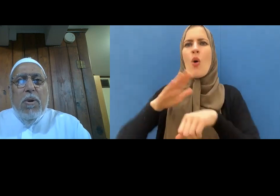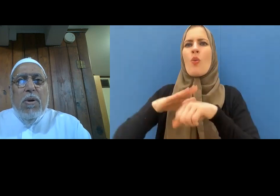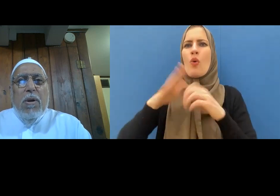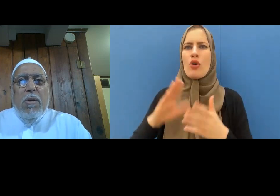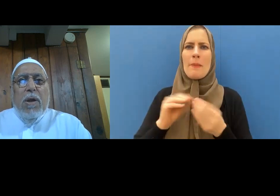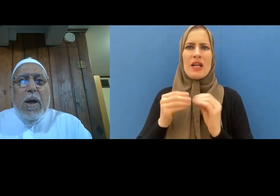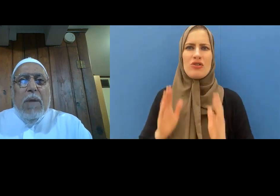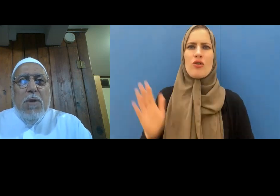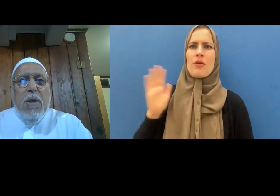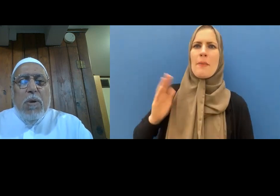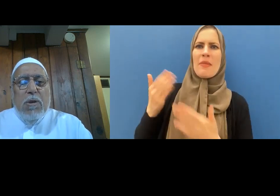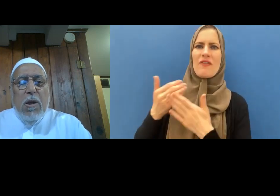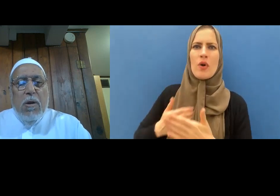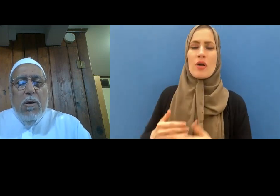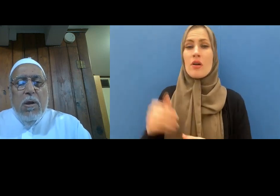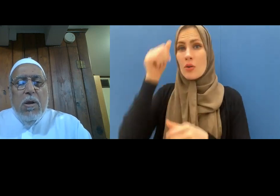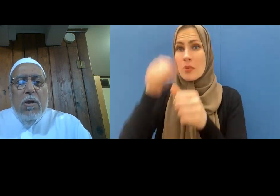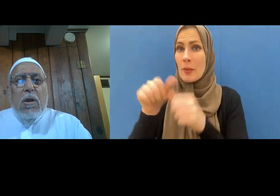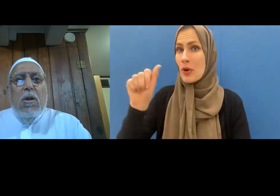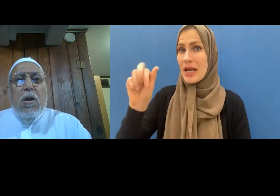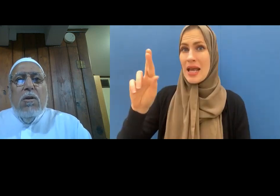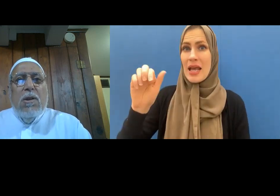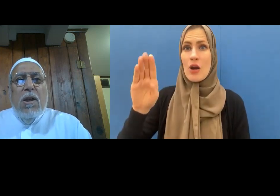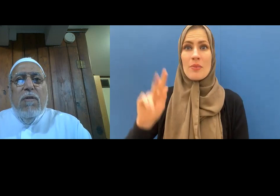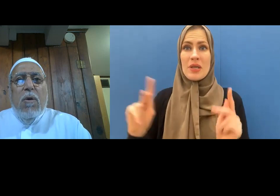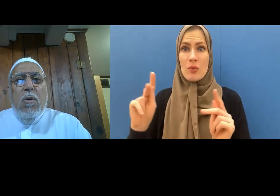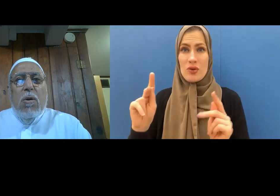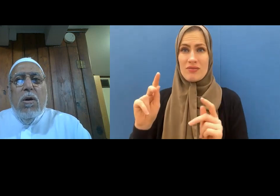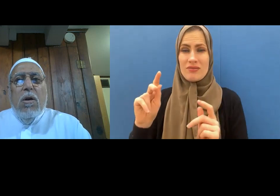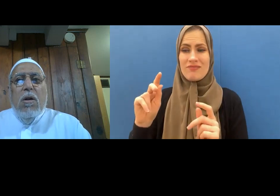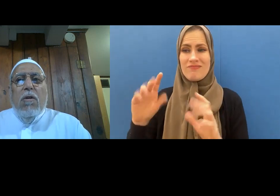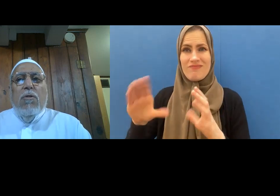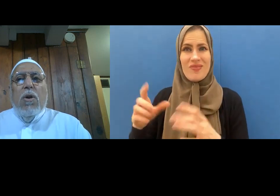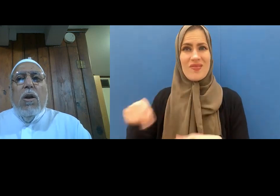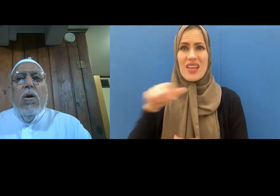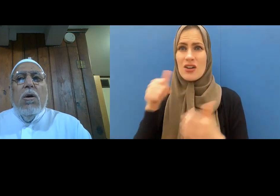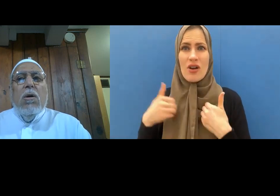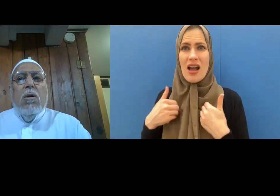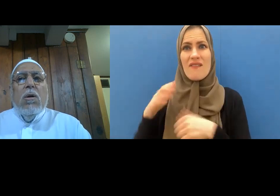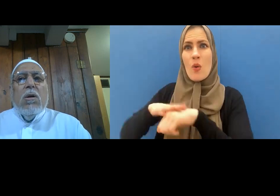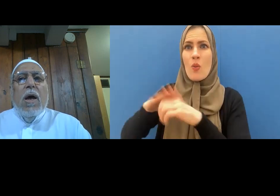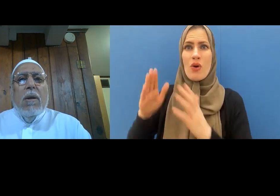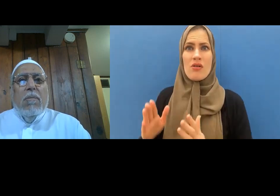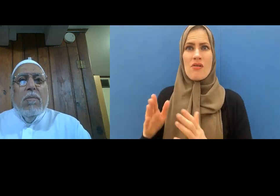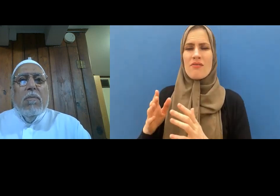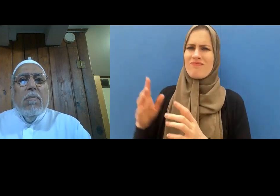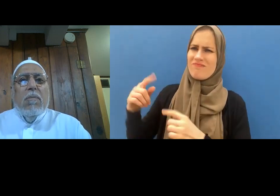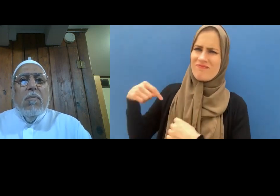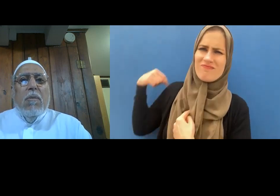Remember, the Arabs in particular did not receive a warner for a long